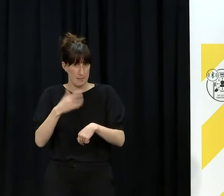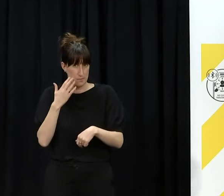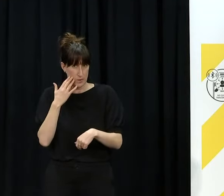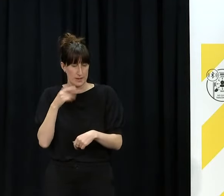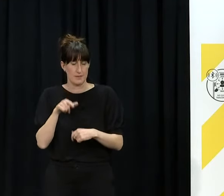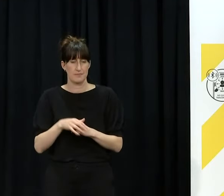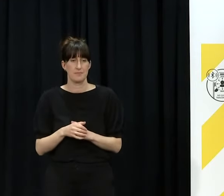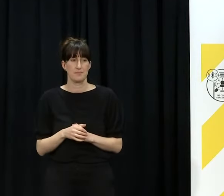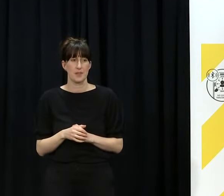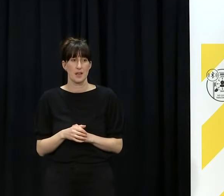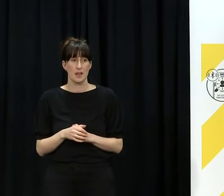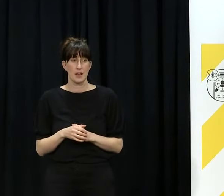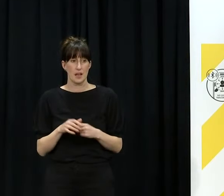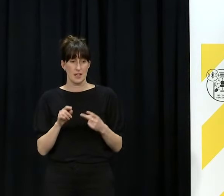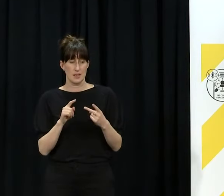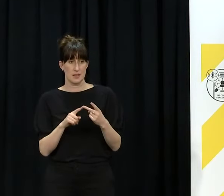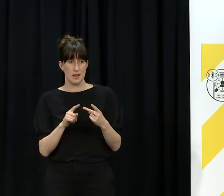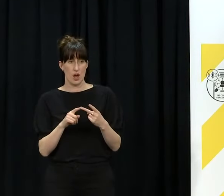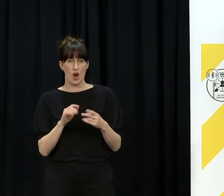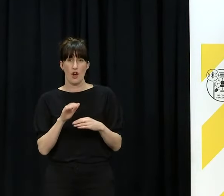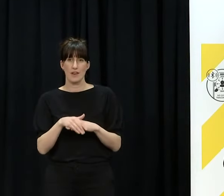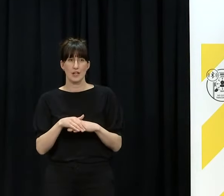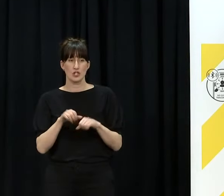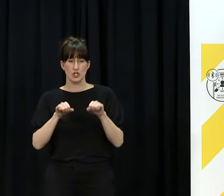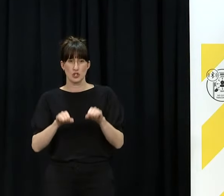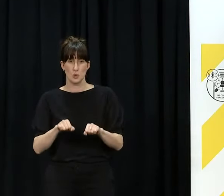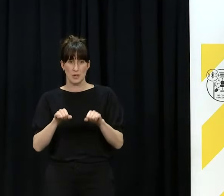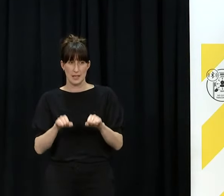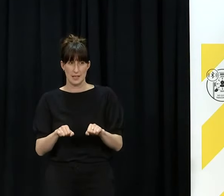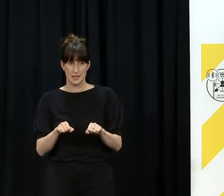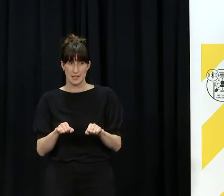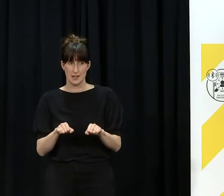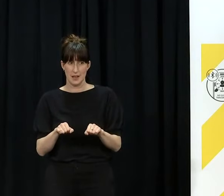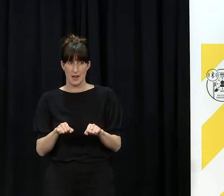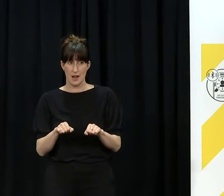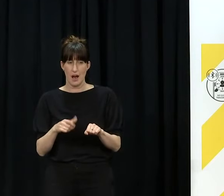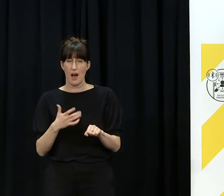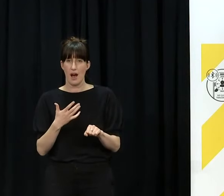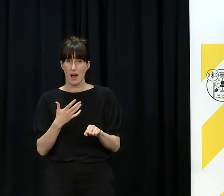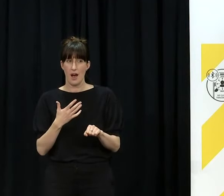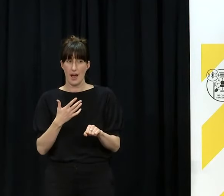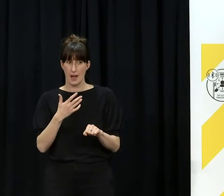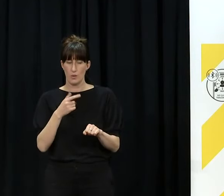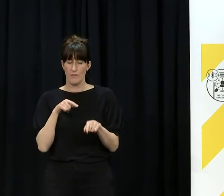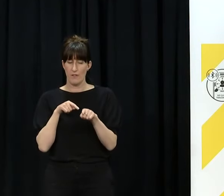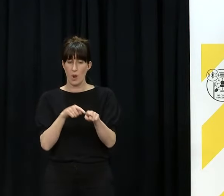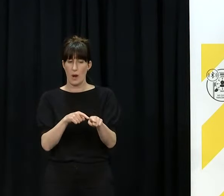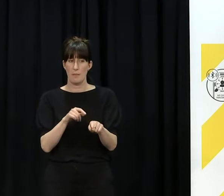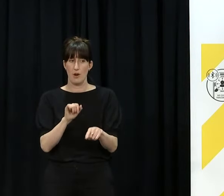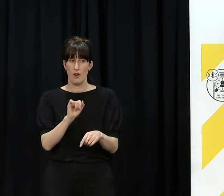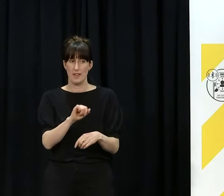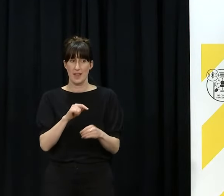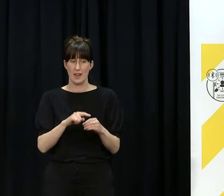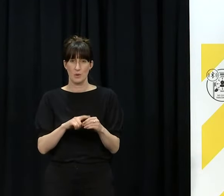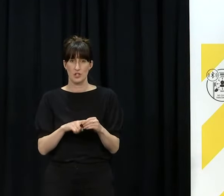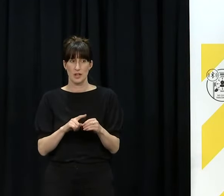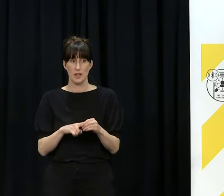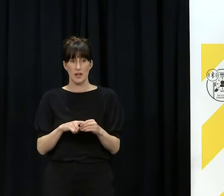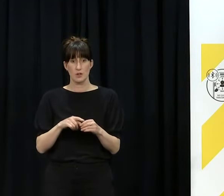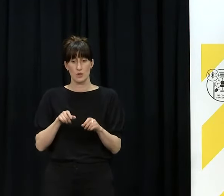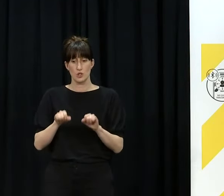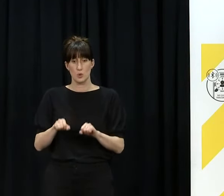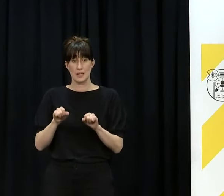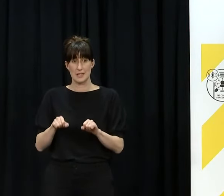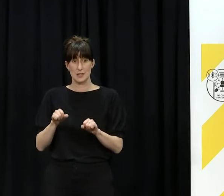you for the follow-up around students. I think it's a very important question, so I'll just make sure we get information out about how students who might be in hostels can